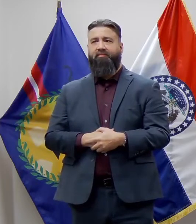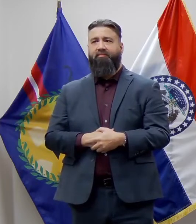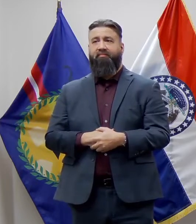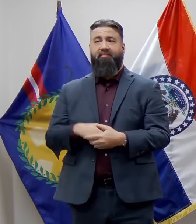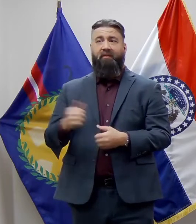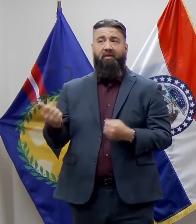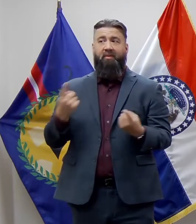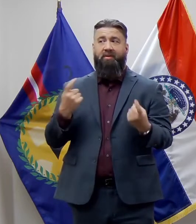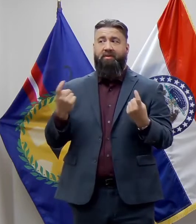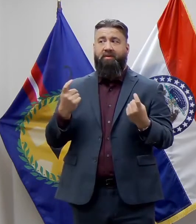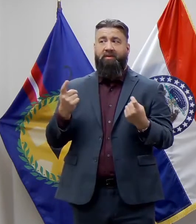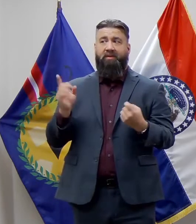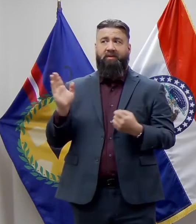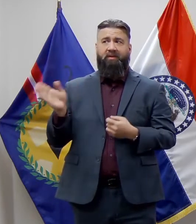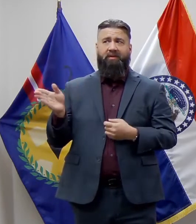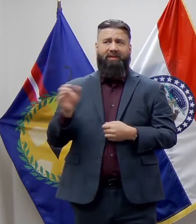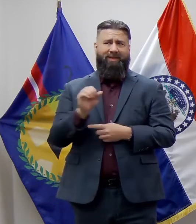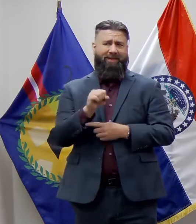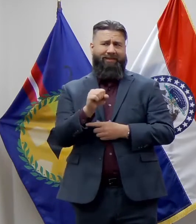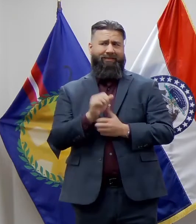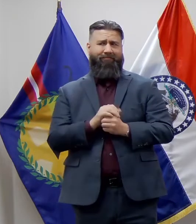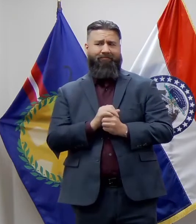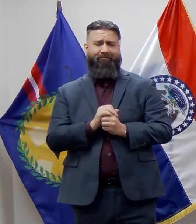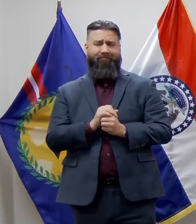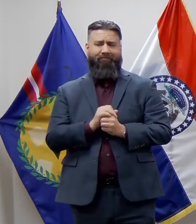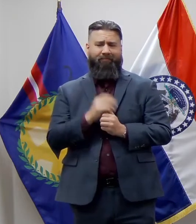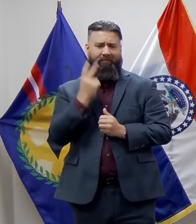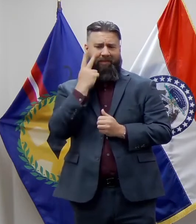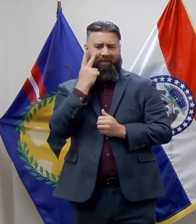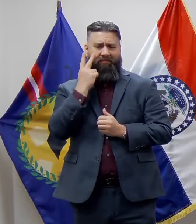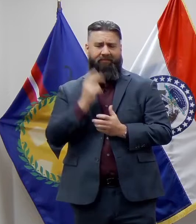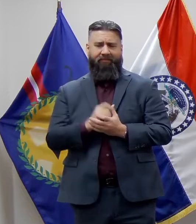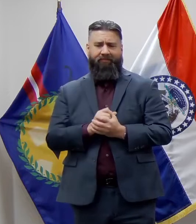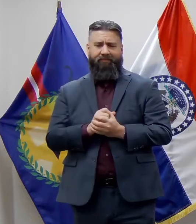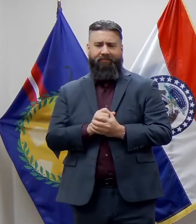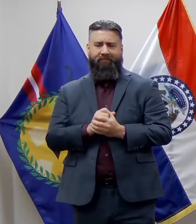Any other questions? Yes. Let's see.